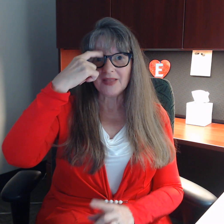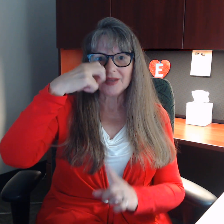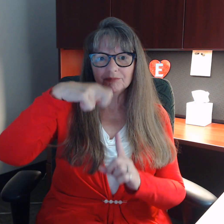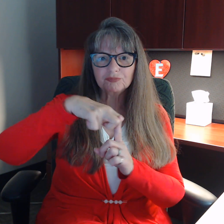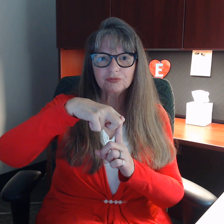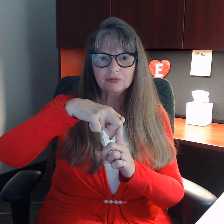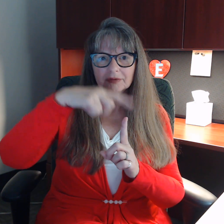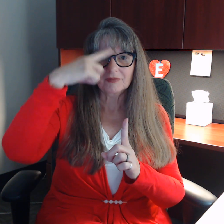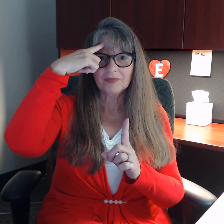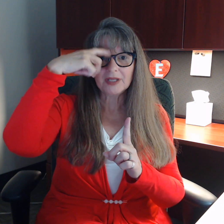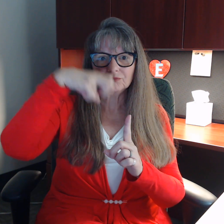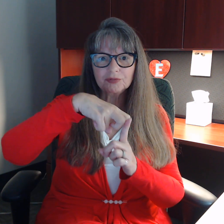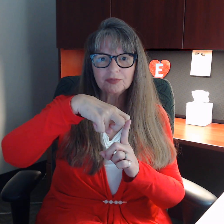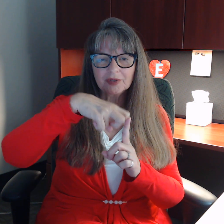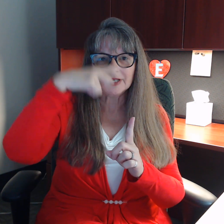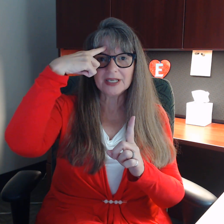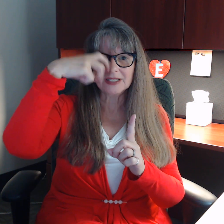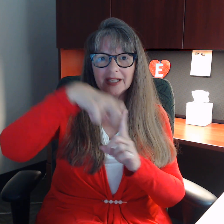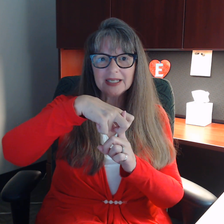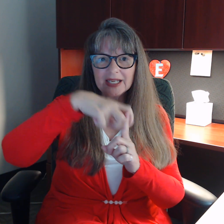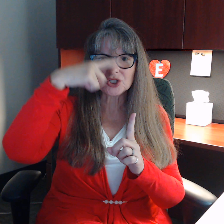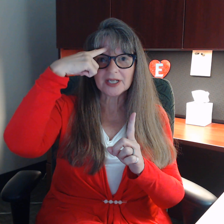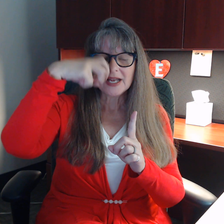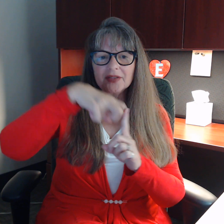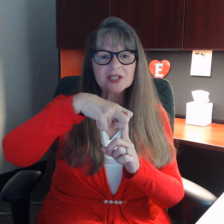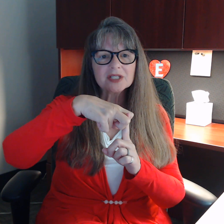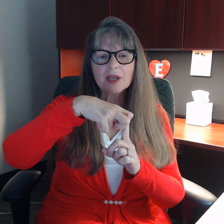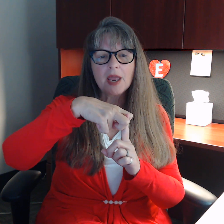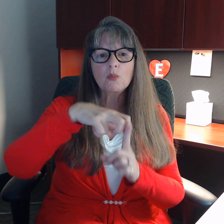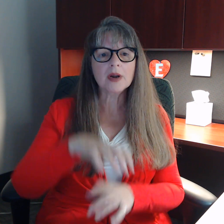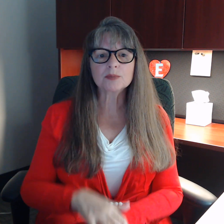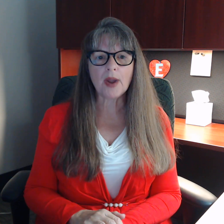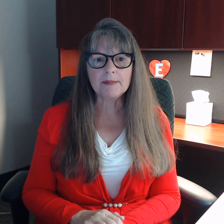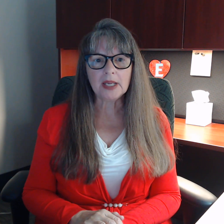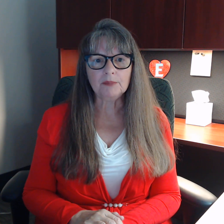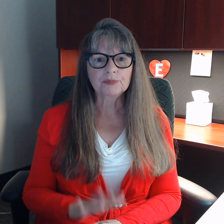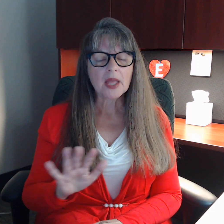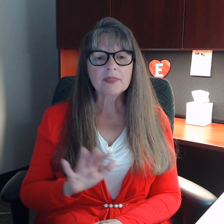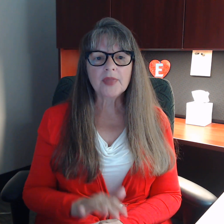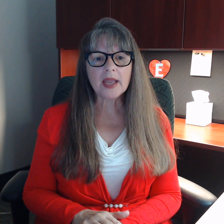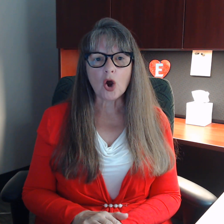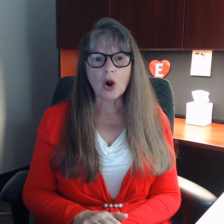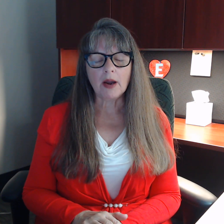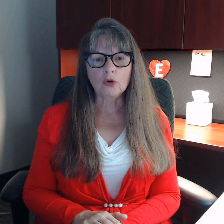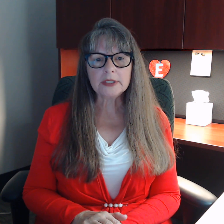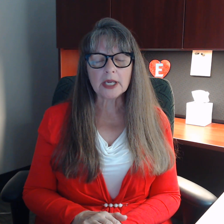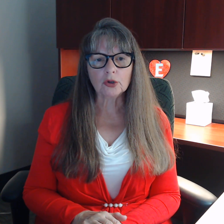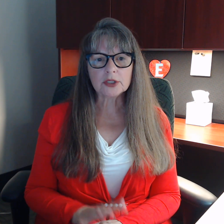then think, gonna get you. This is, and what does brat mean? They are a holy